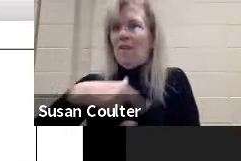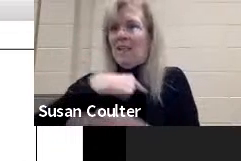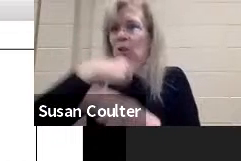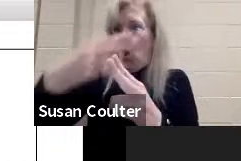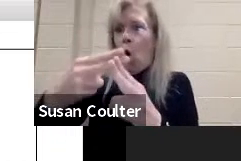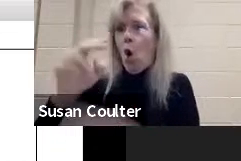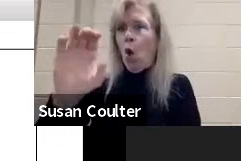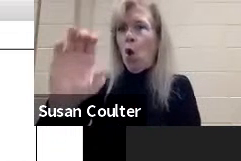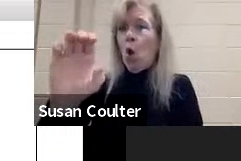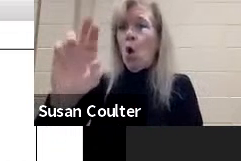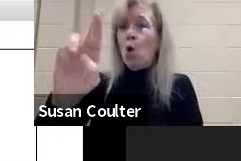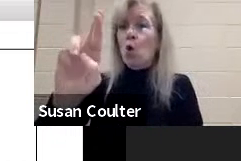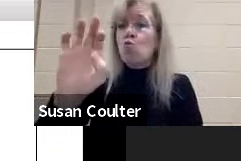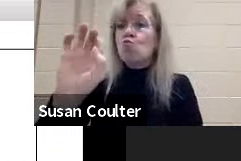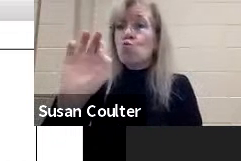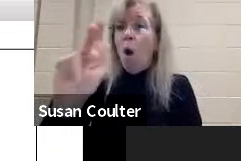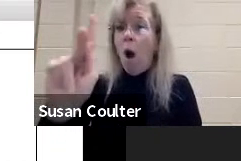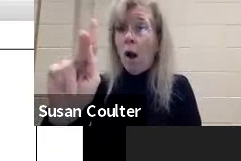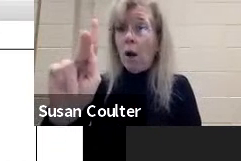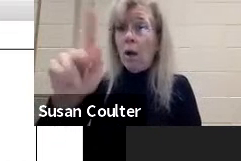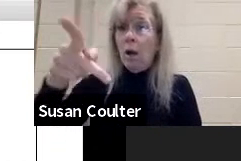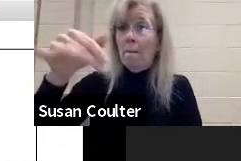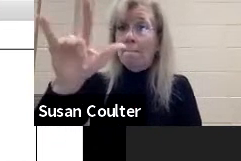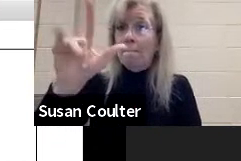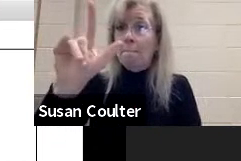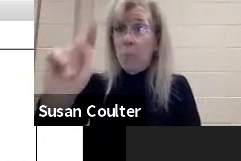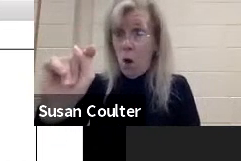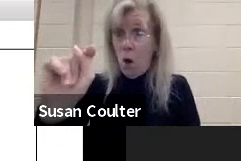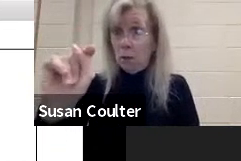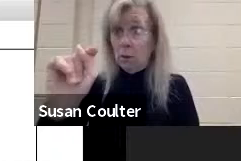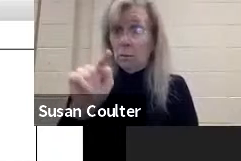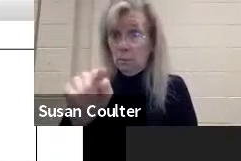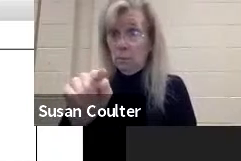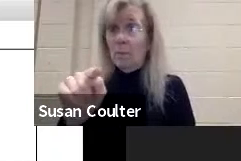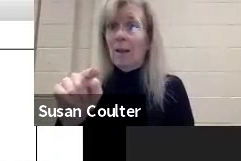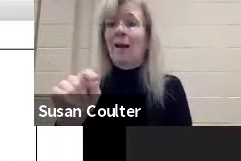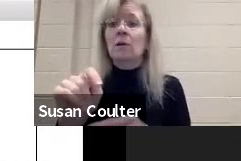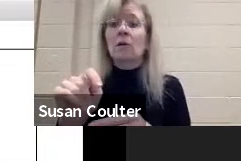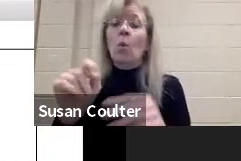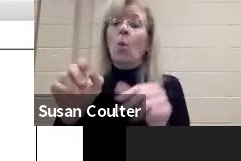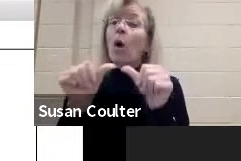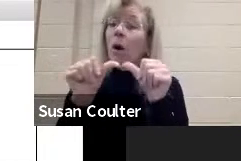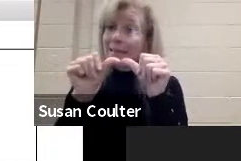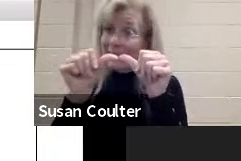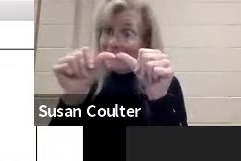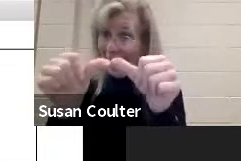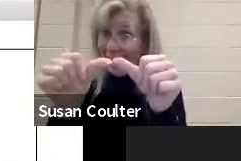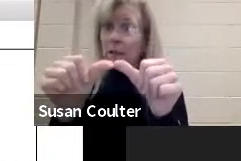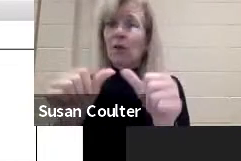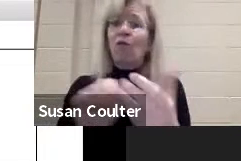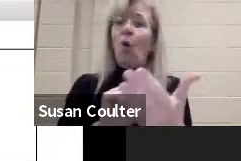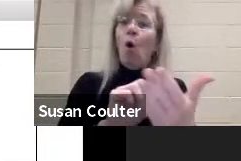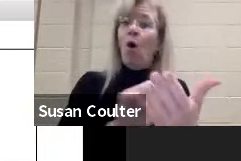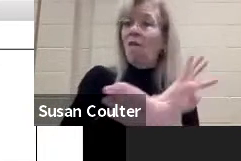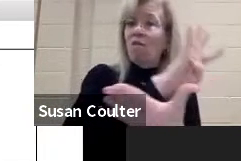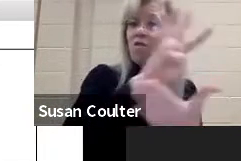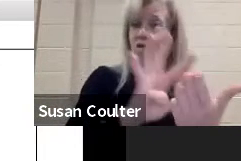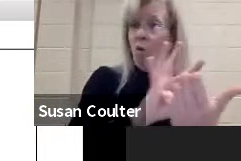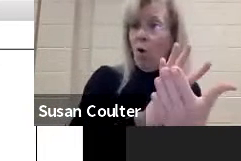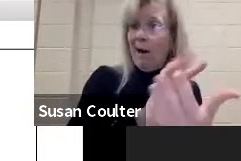some of us call crock pot, where it stays